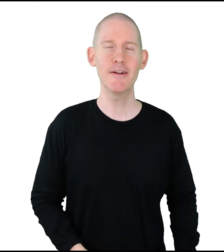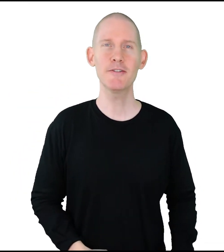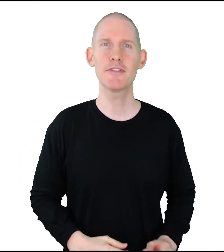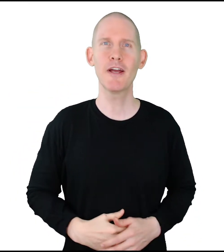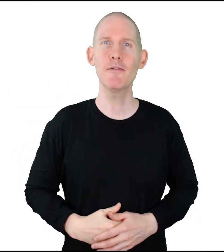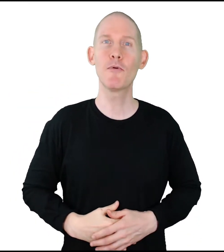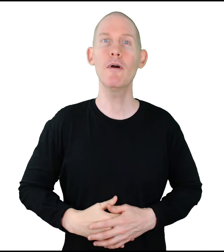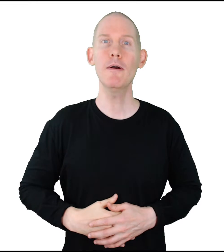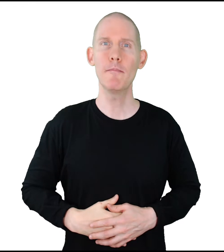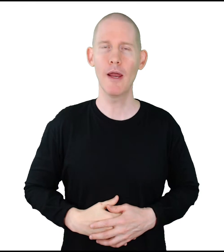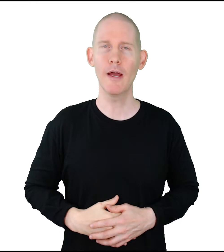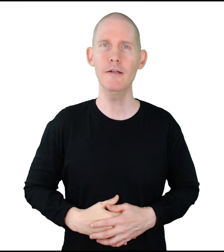Here's a sign for mad.